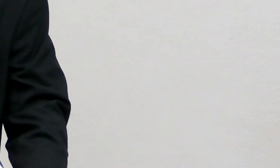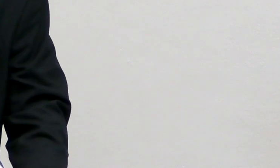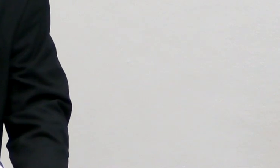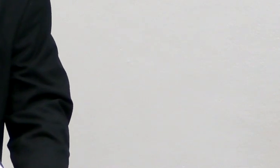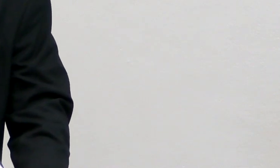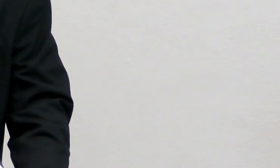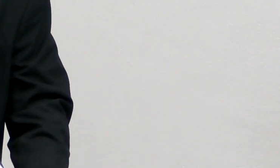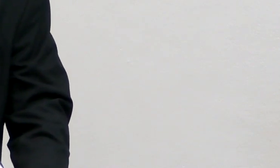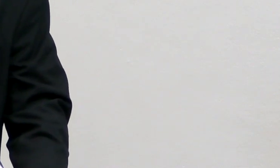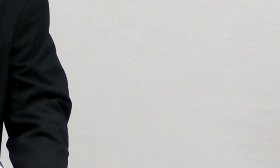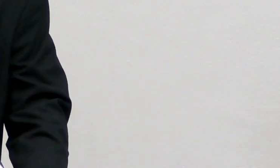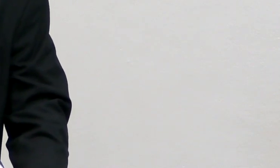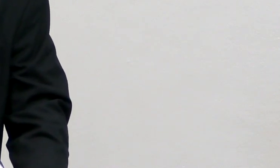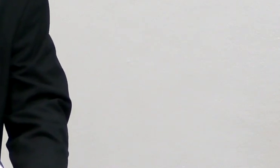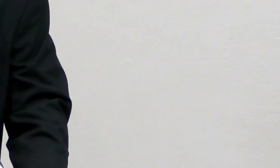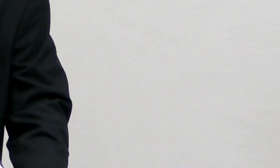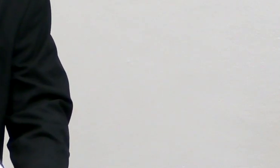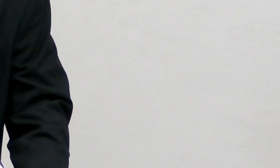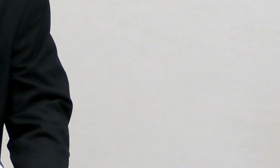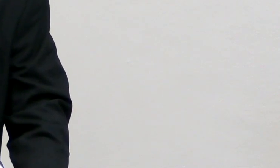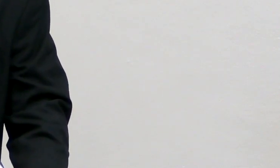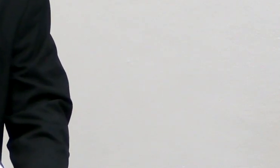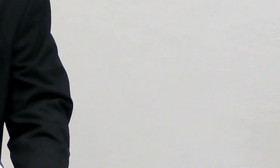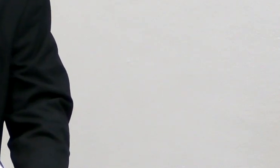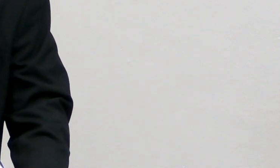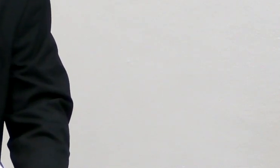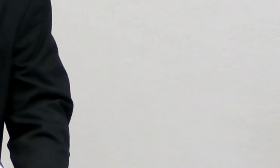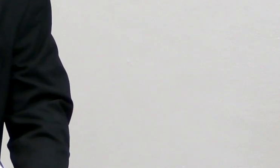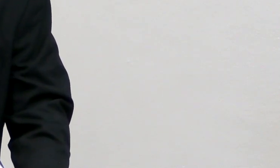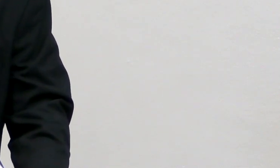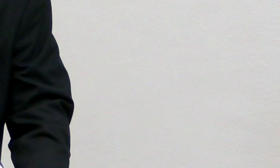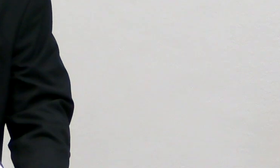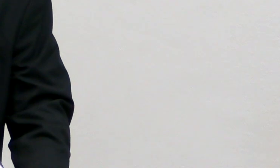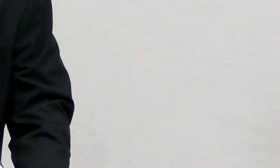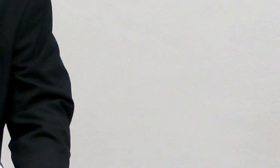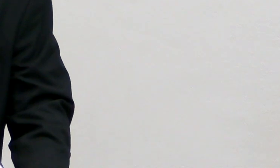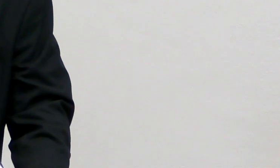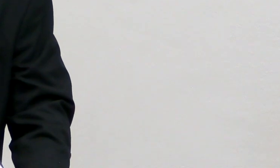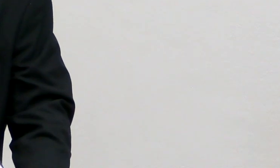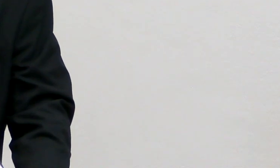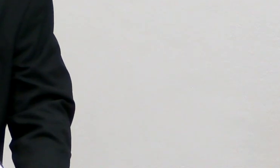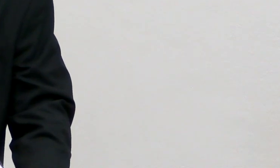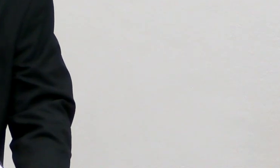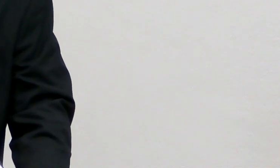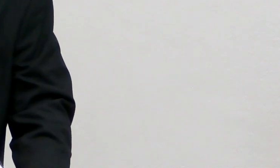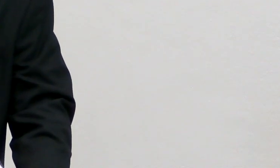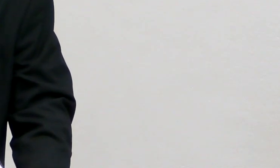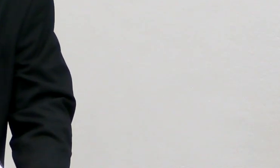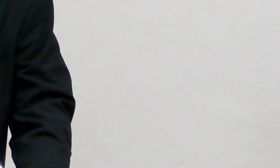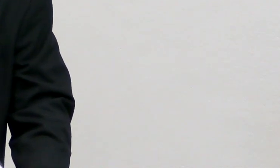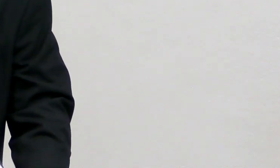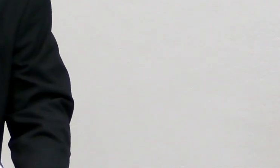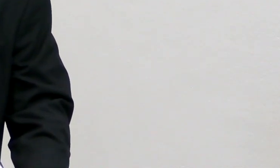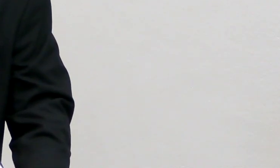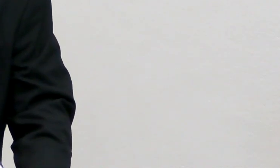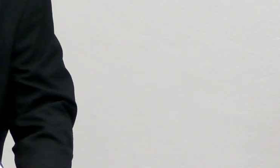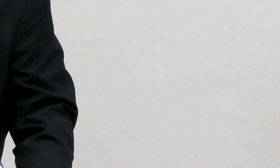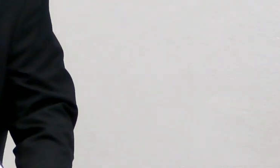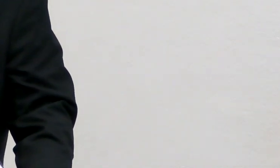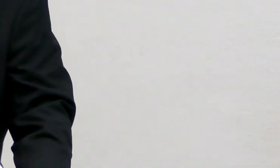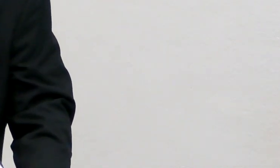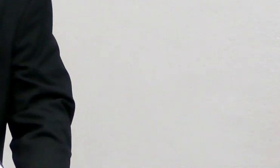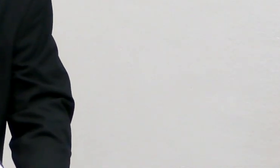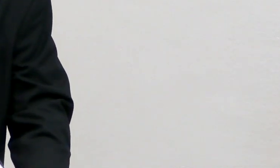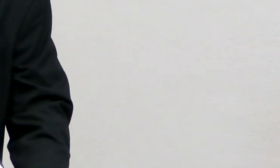7 people, neighbors, friends, as long as they live in the township. I ask you to have some Dunkin' Donuts coffee here for me, and we put